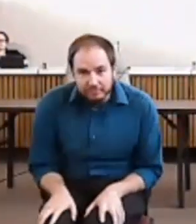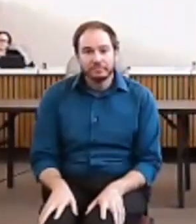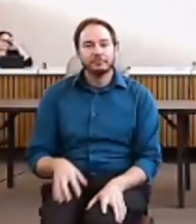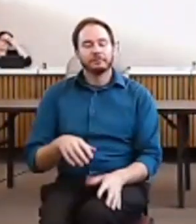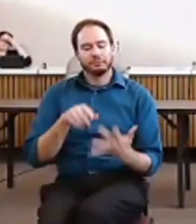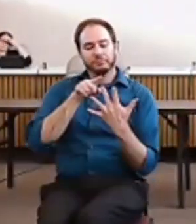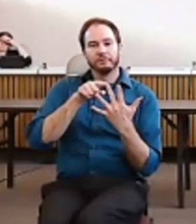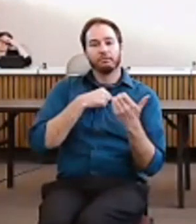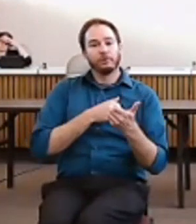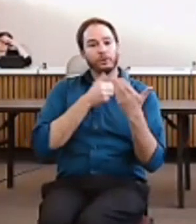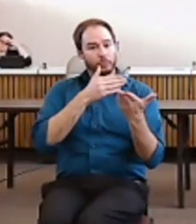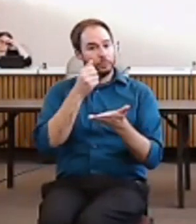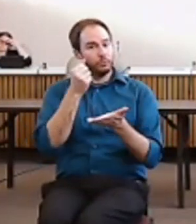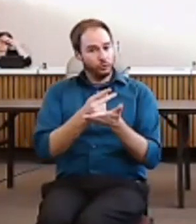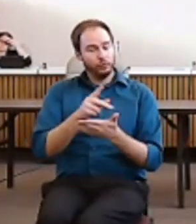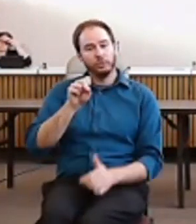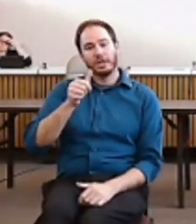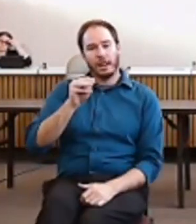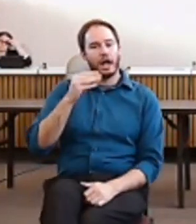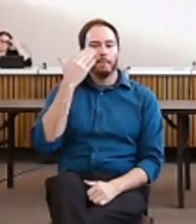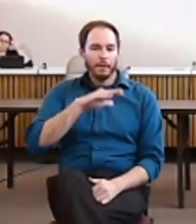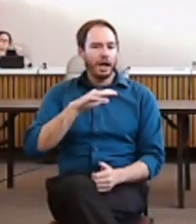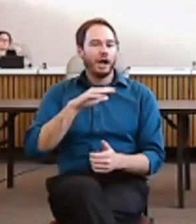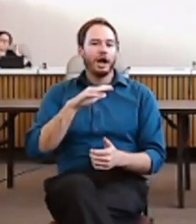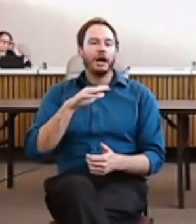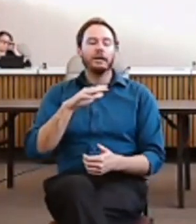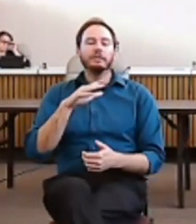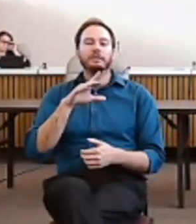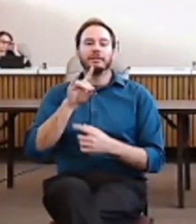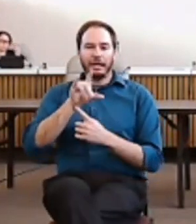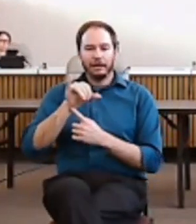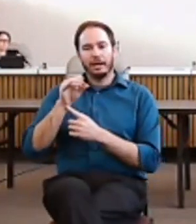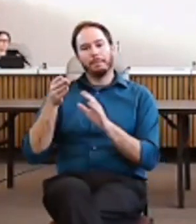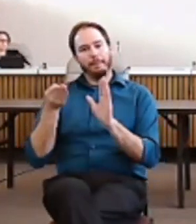2022-021, Salaam Hot Fresh Deli and Bakery,